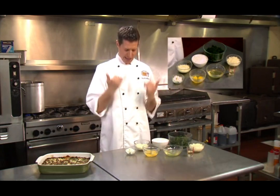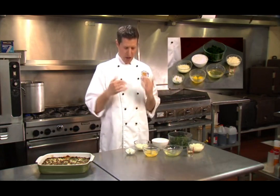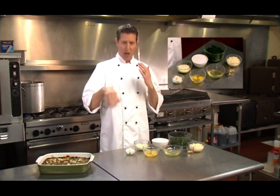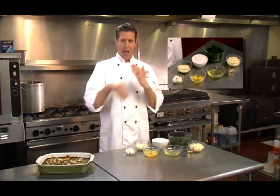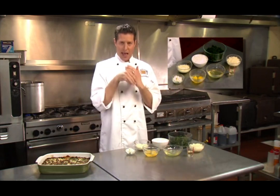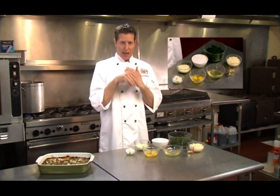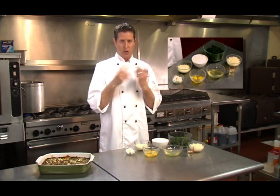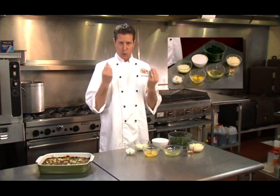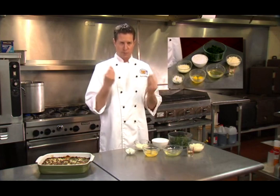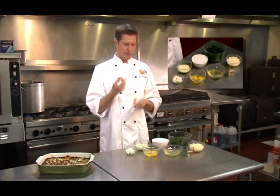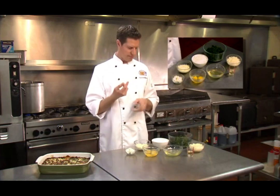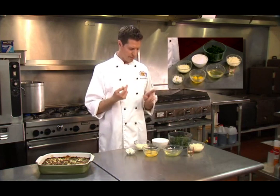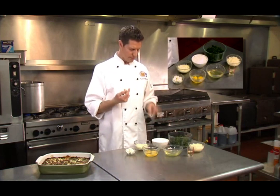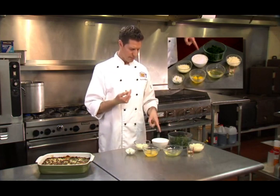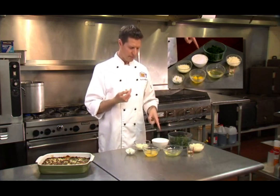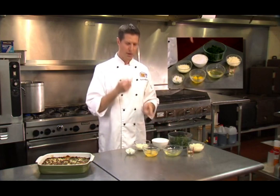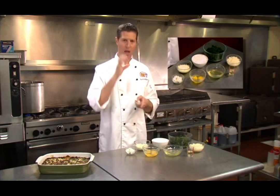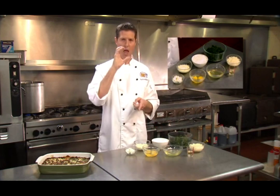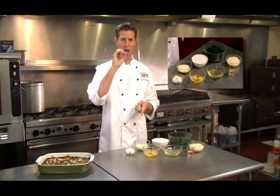Add 2 cups of low-fat cottage cheese.